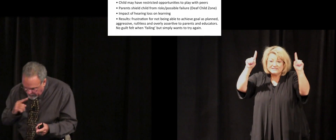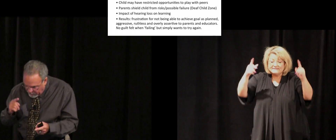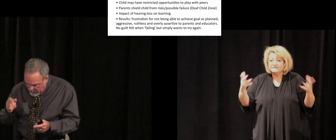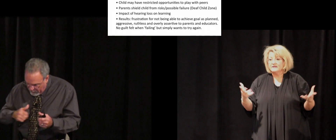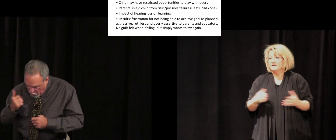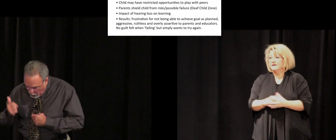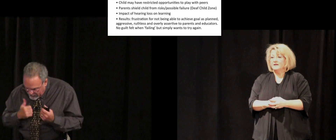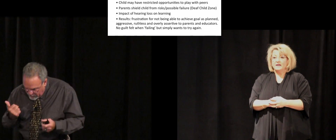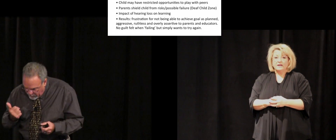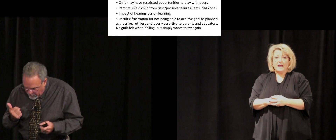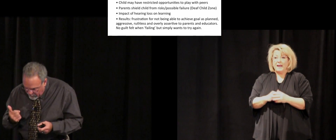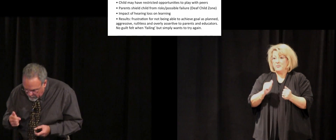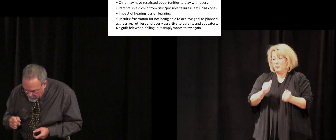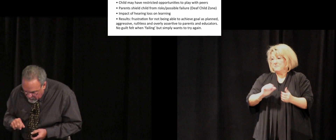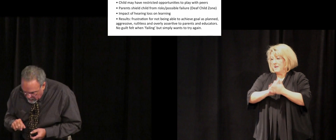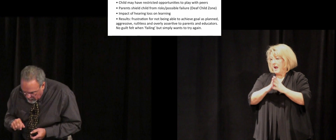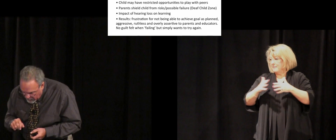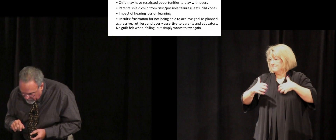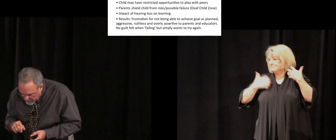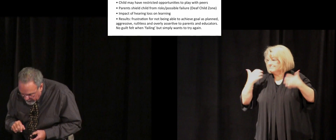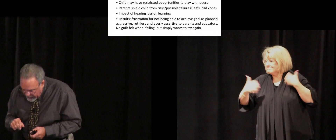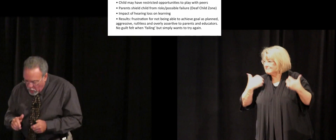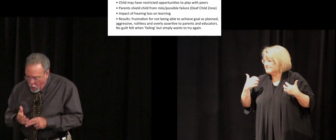And pleasing other people is important.